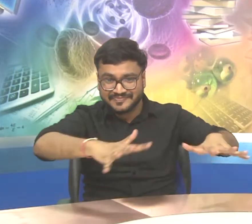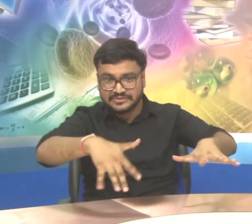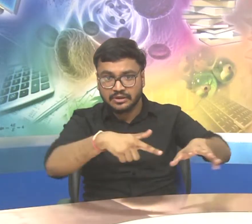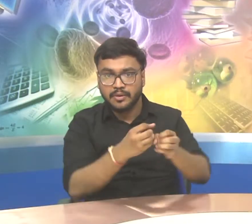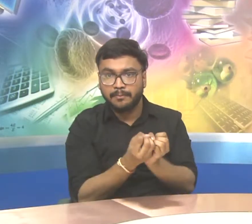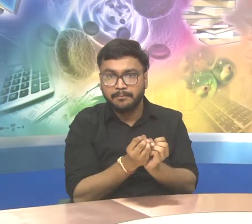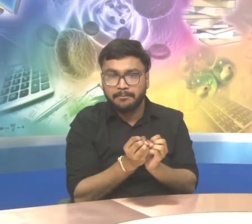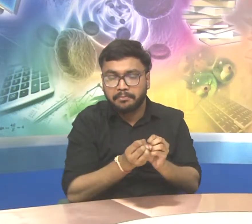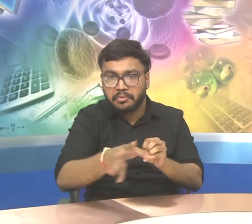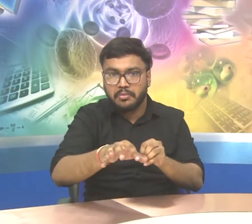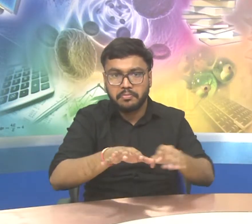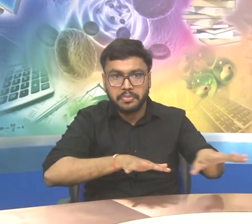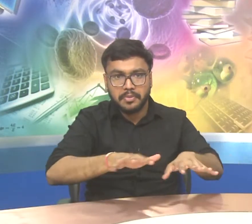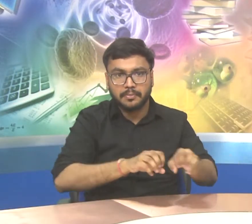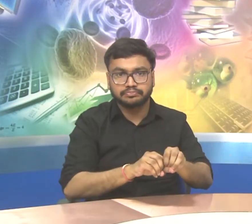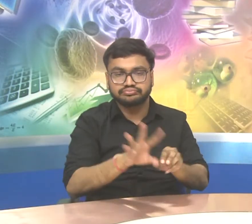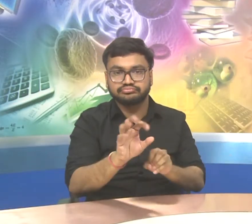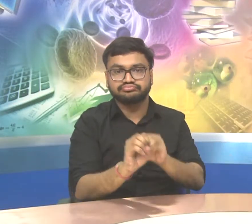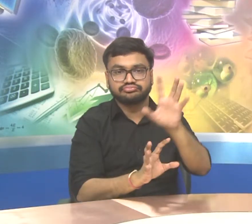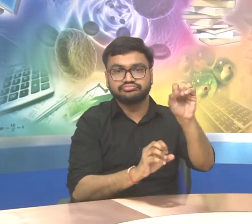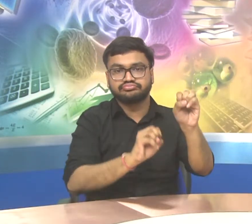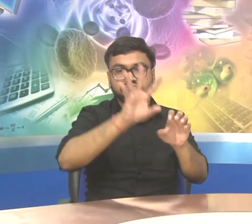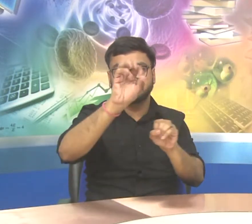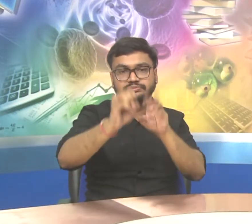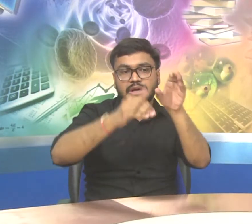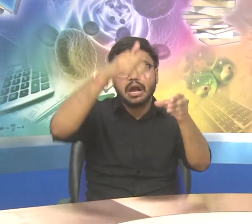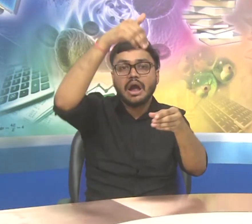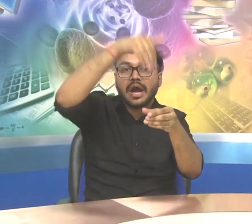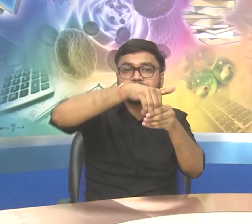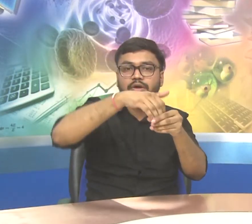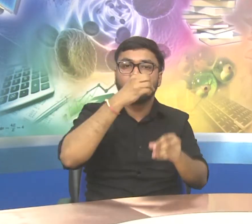ocean near hydrothermal vents.